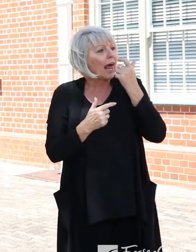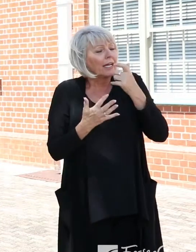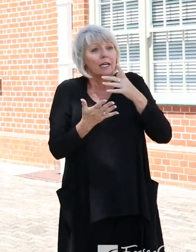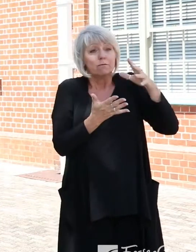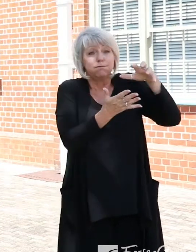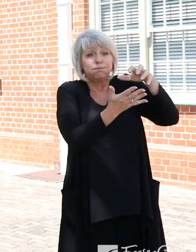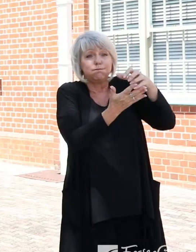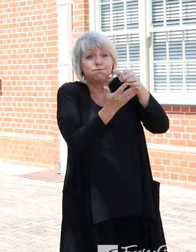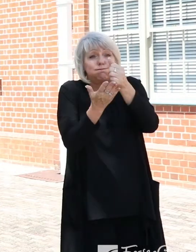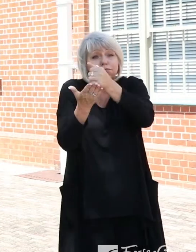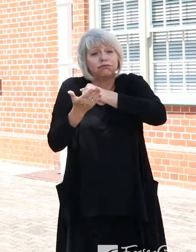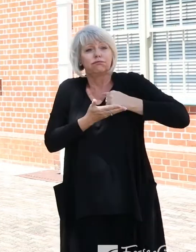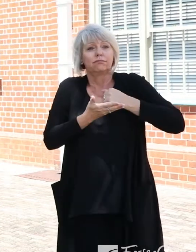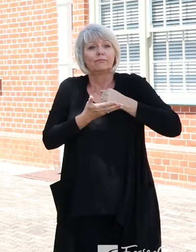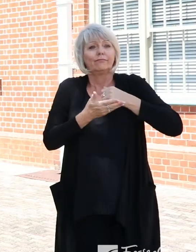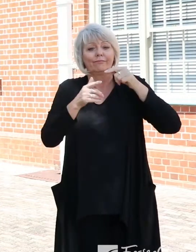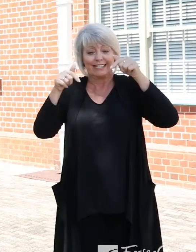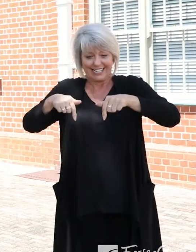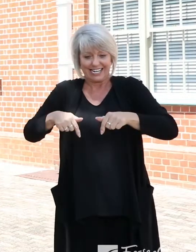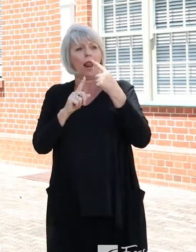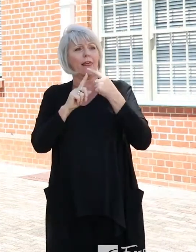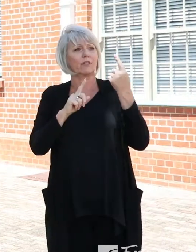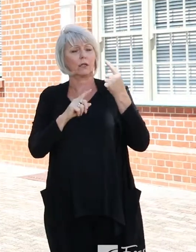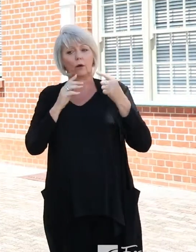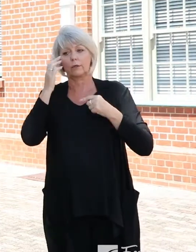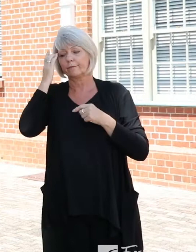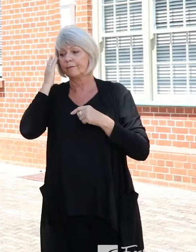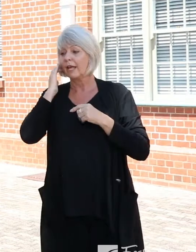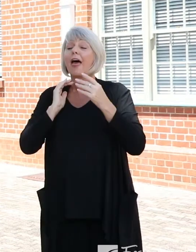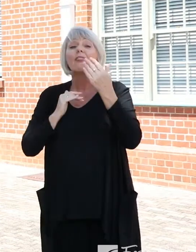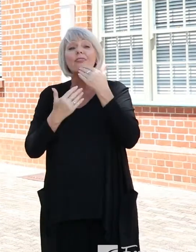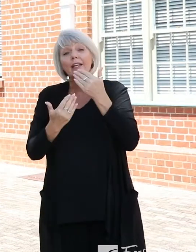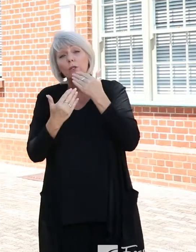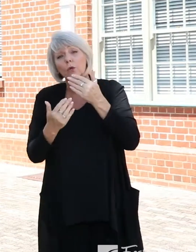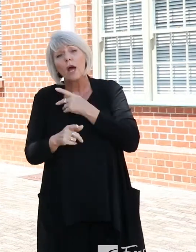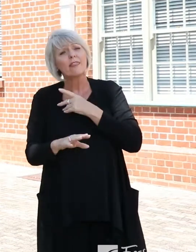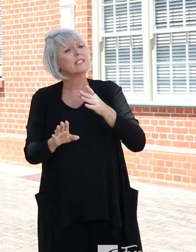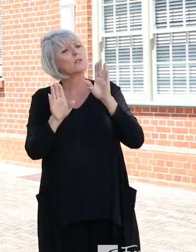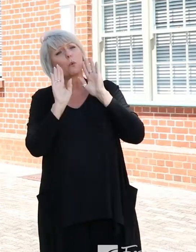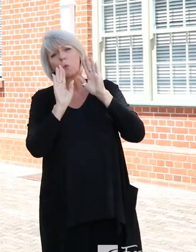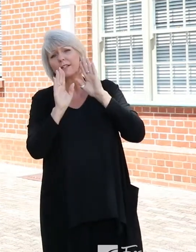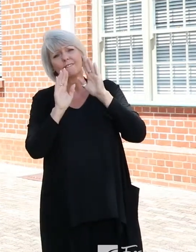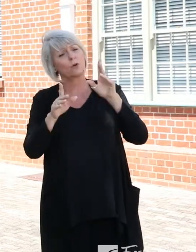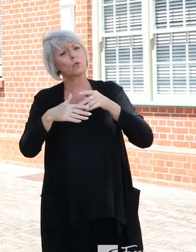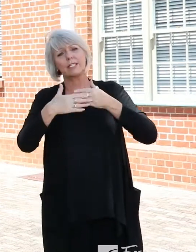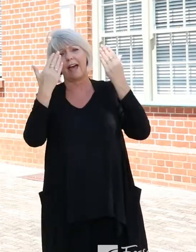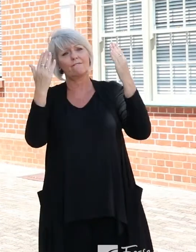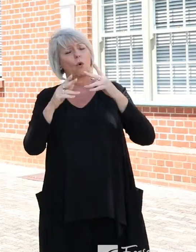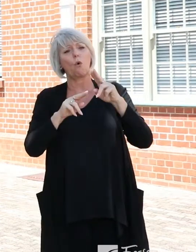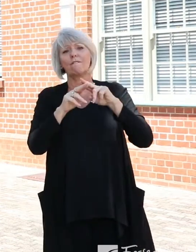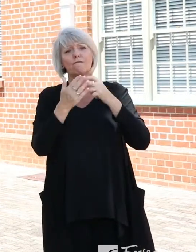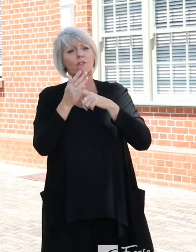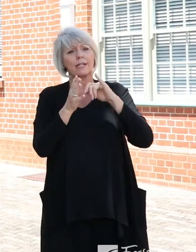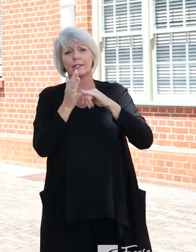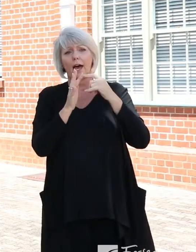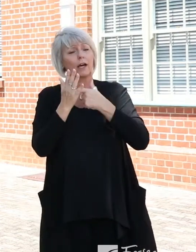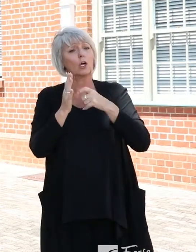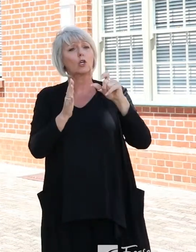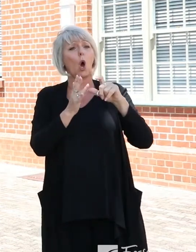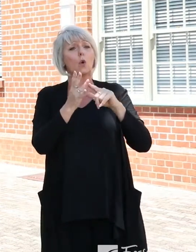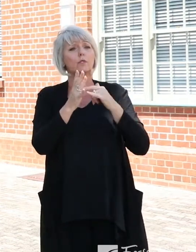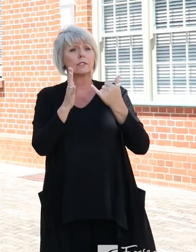Olympics, and it's being done in regional Queensland. Thank you. I just want to say that this is a wonderful day for the Fraser Coast and Maryborough, and it's